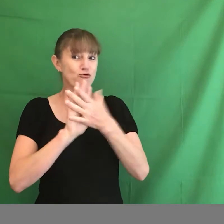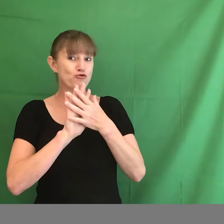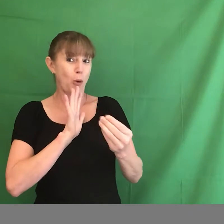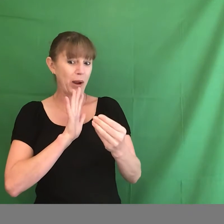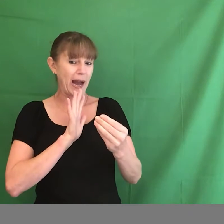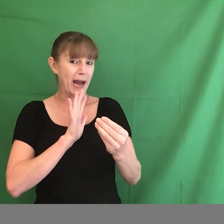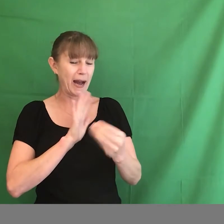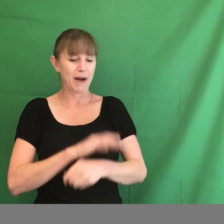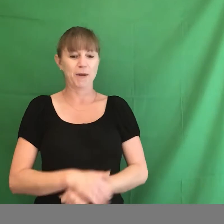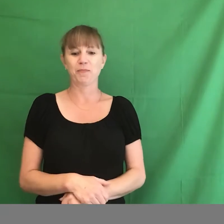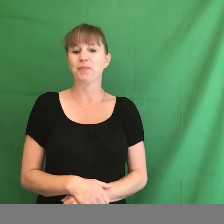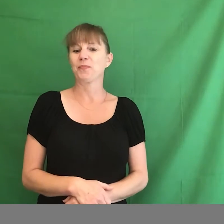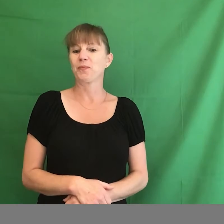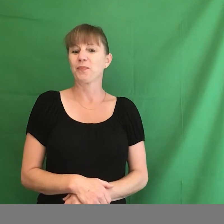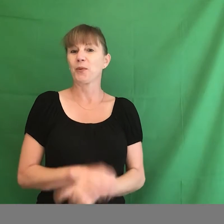Expert level.